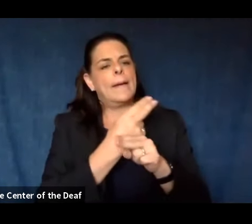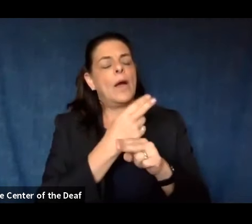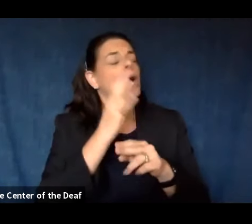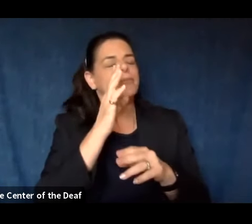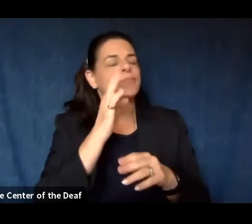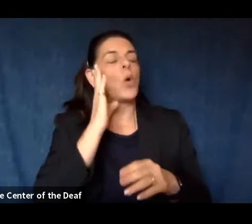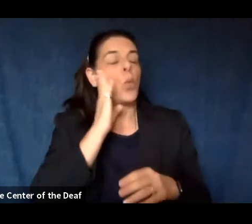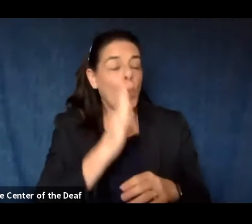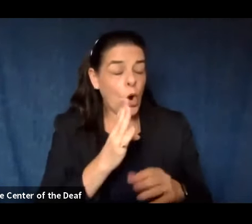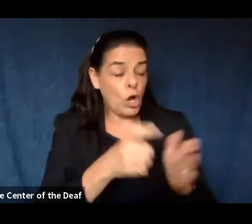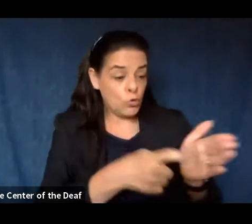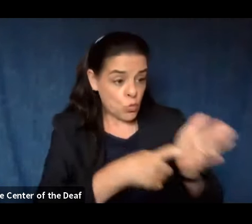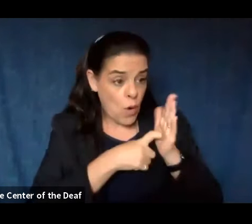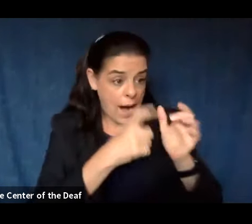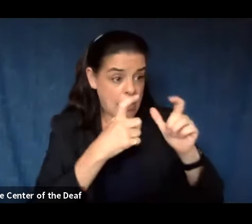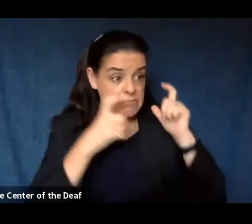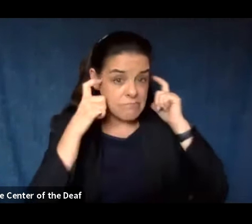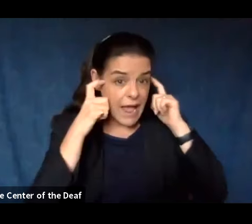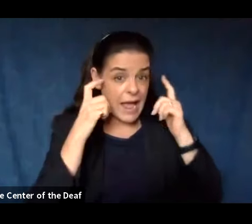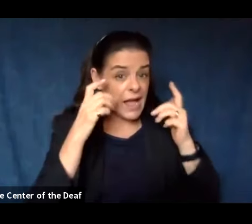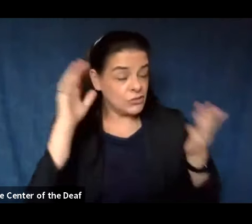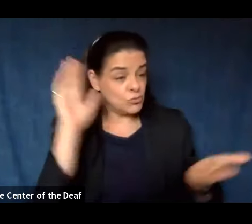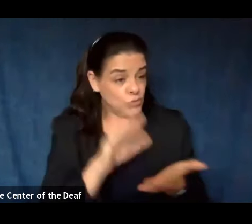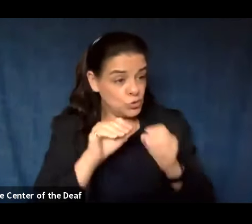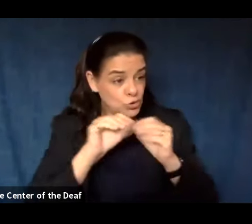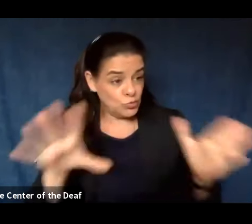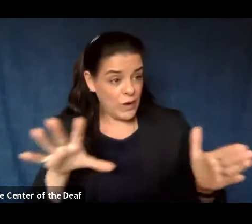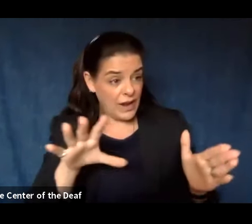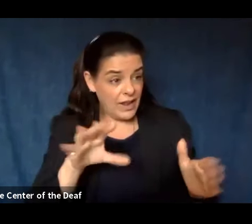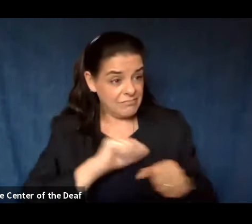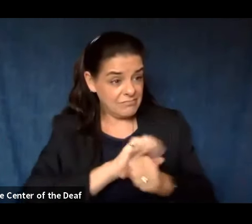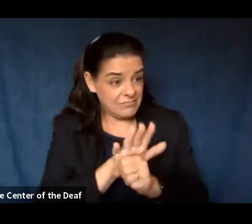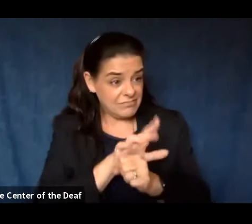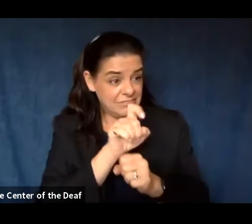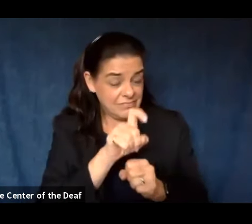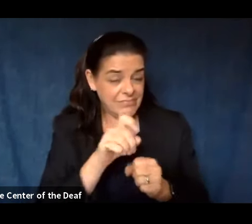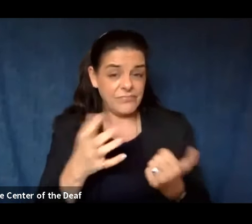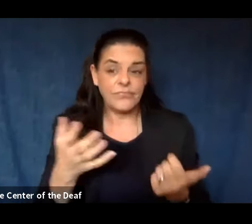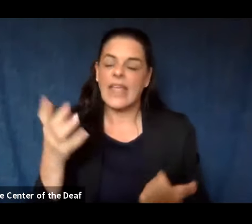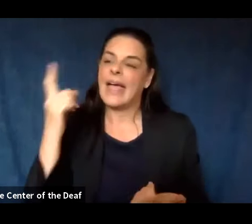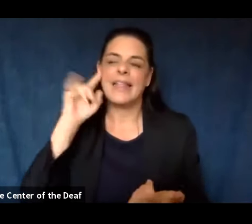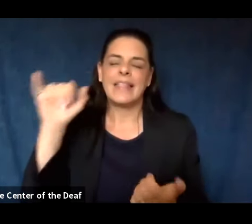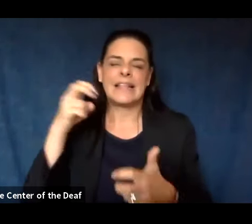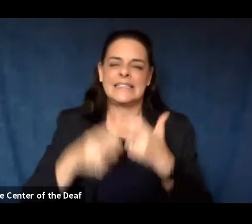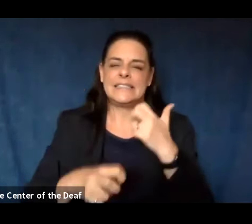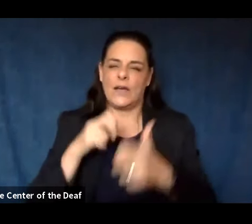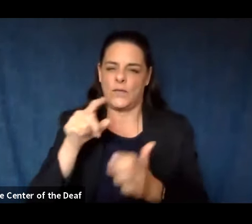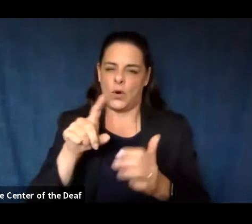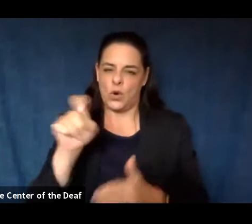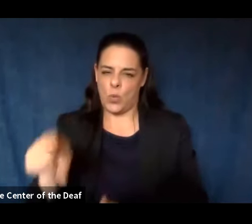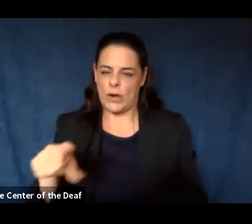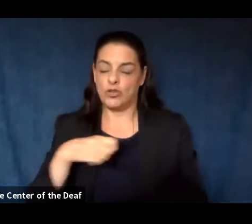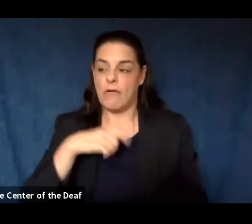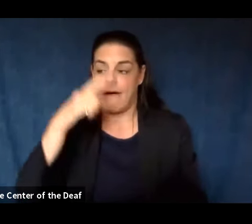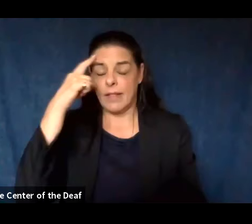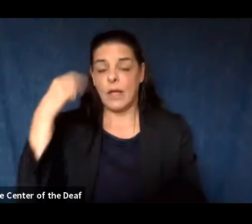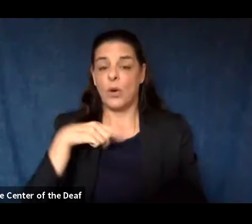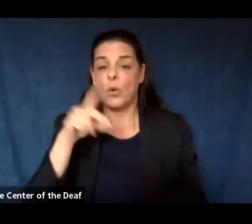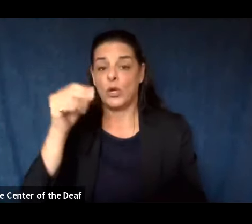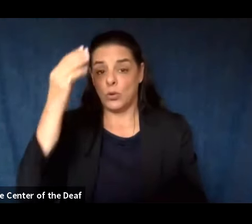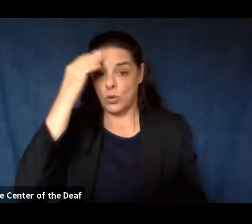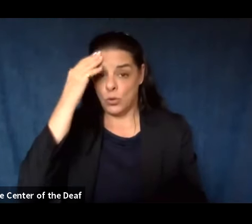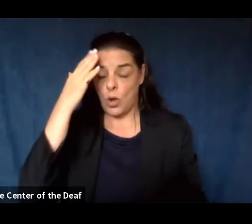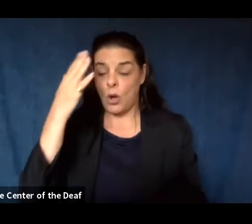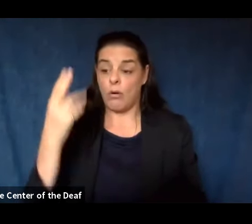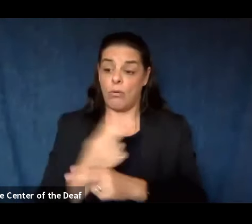mandatory reduce the spread of the virus? You know, I think that's a difficult question. I think that we know that wearing a